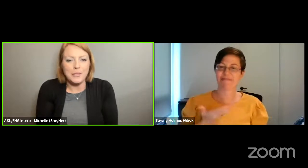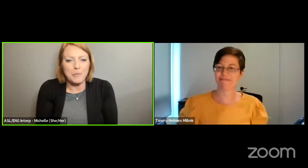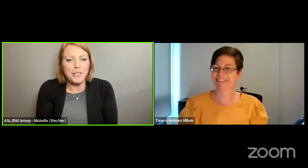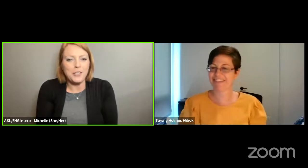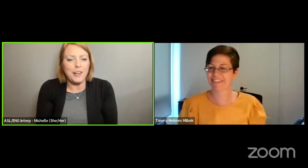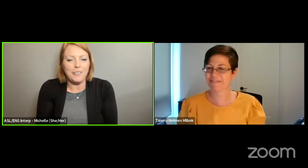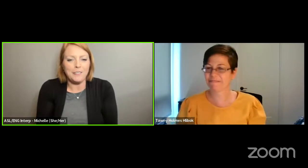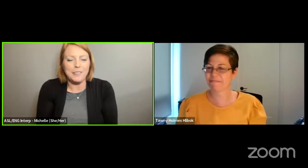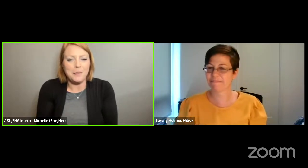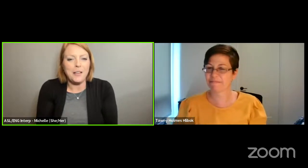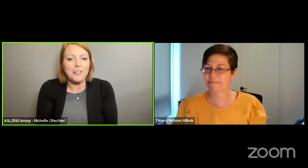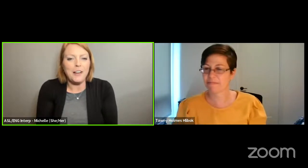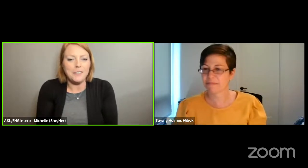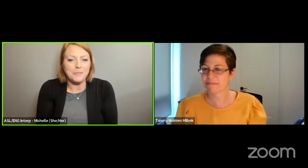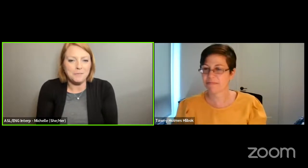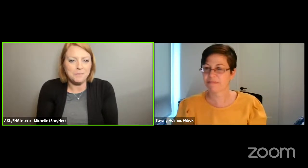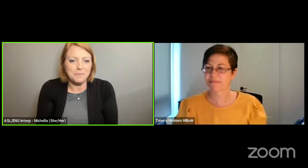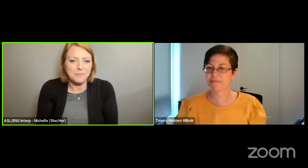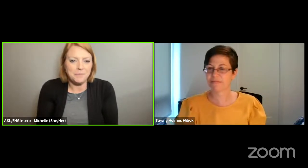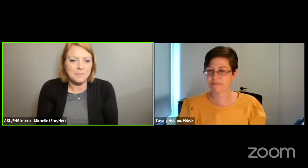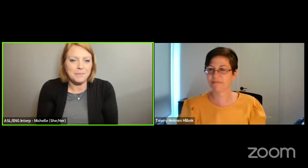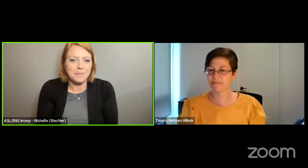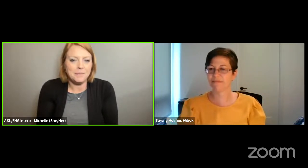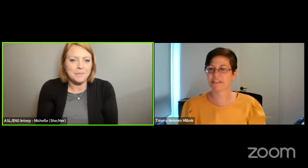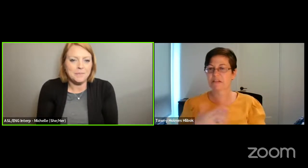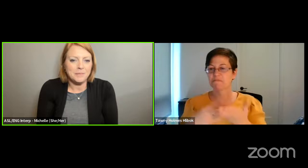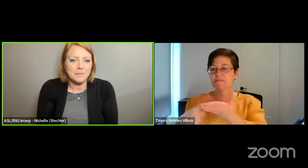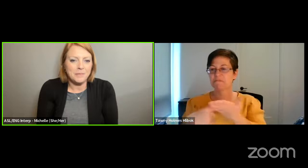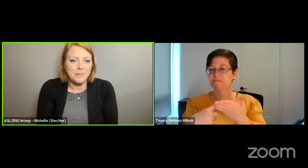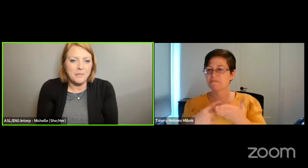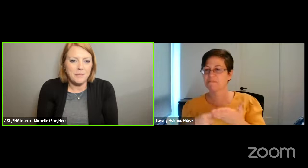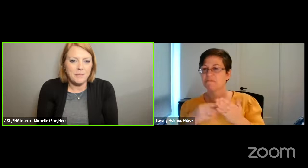doodle polls? I'm not sure. I seem to have forgotten.